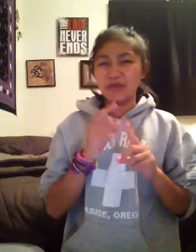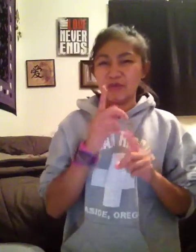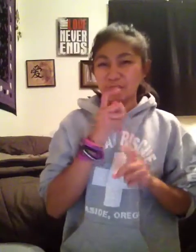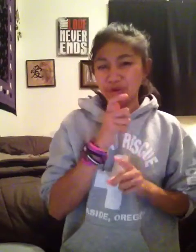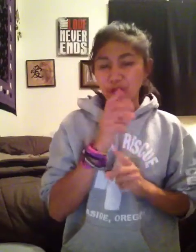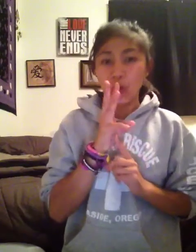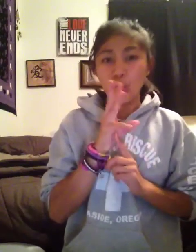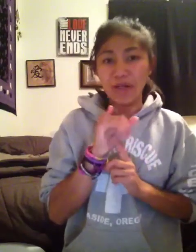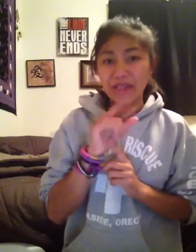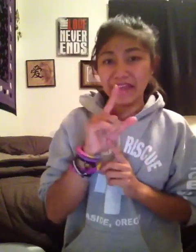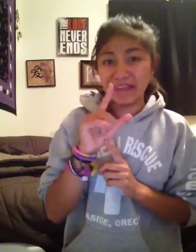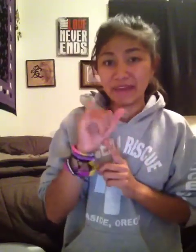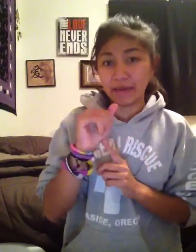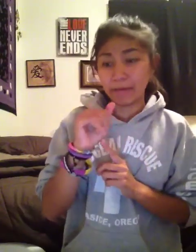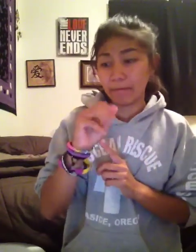Who Will Him?